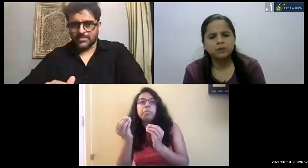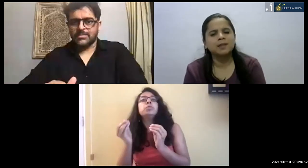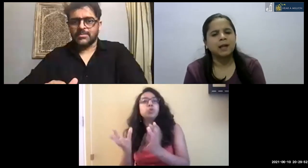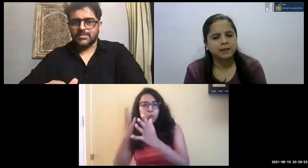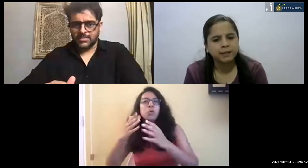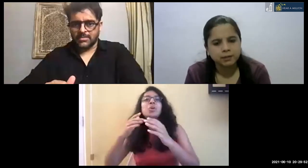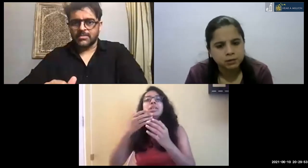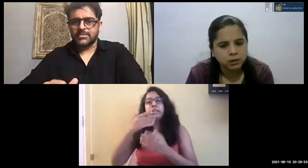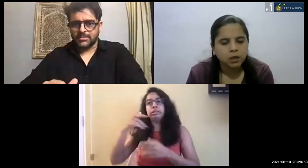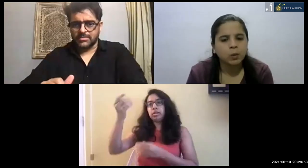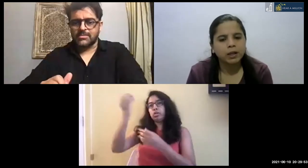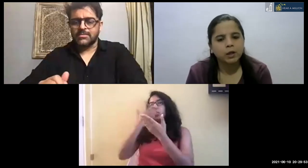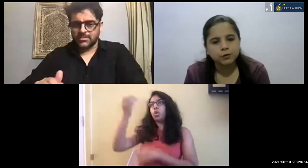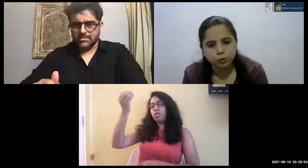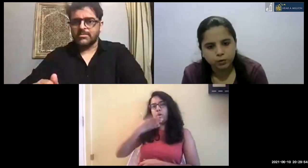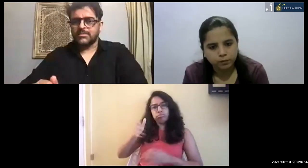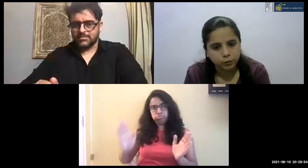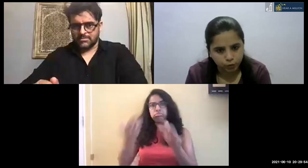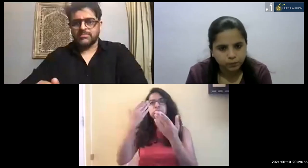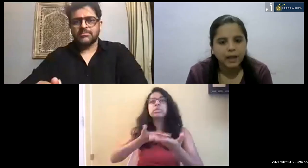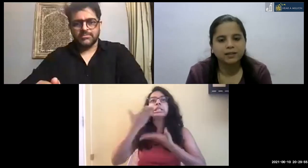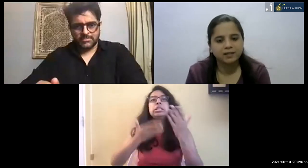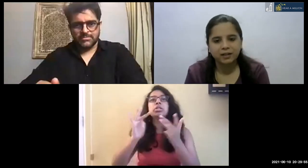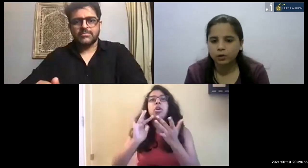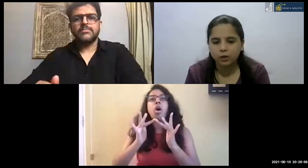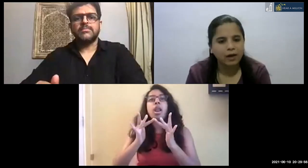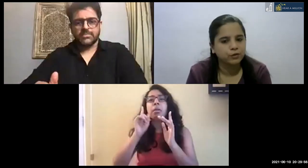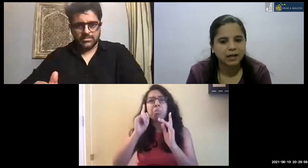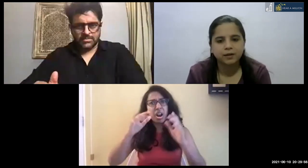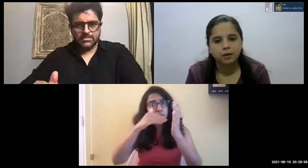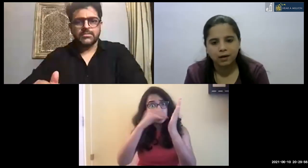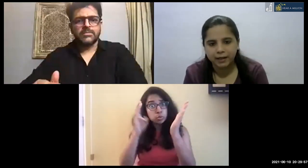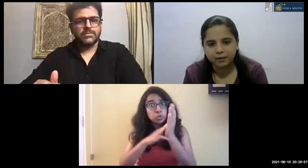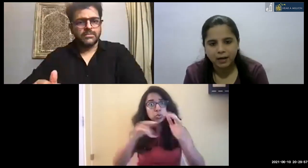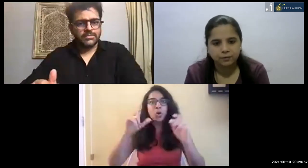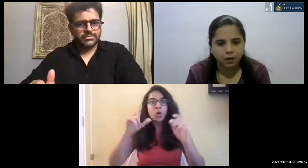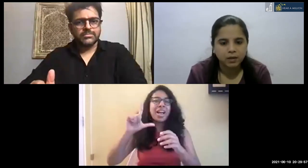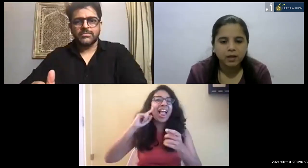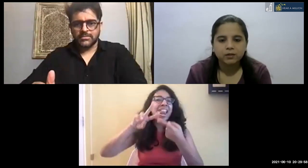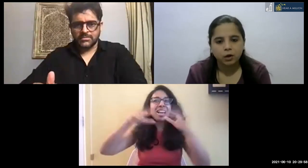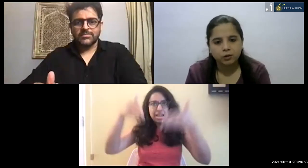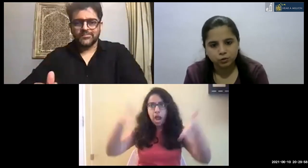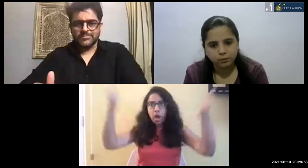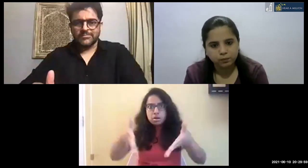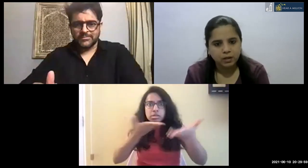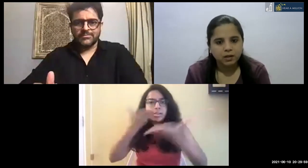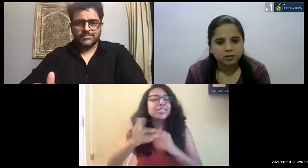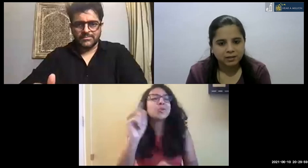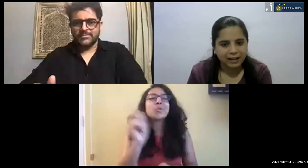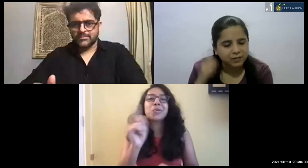3 weeks, we started working on Zoom, and we said to start an online platform.